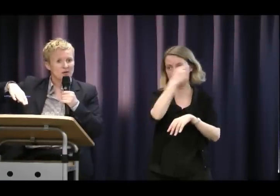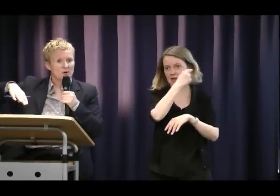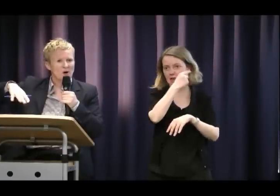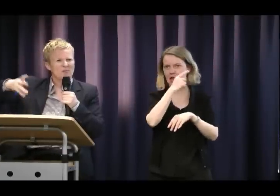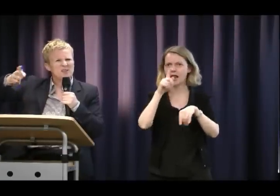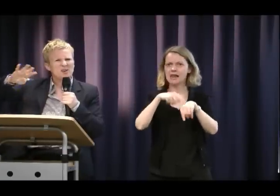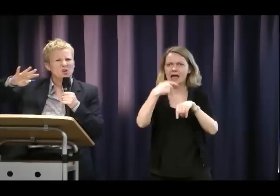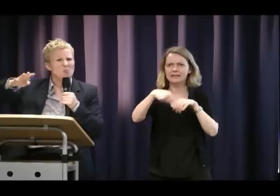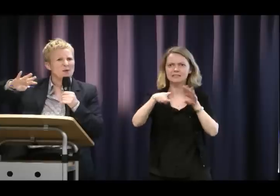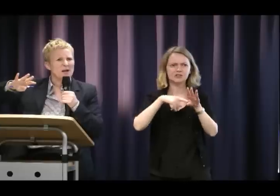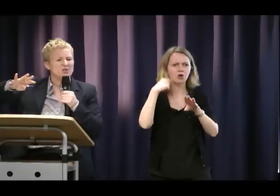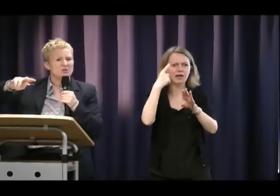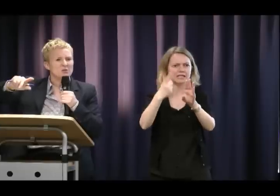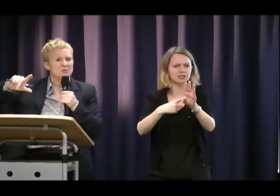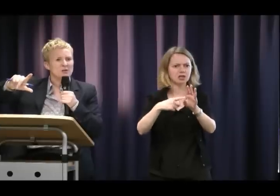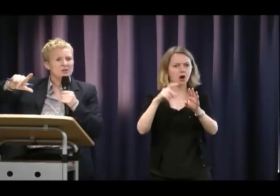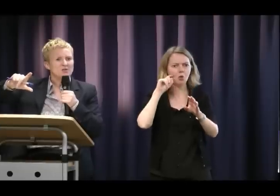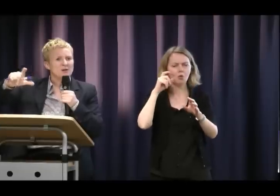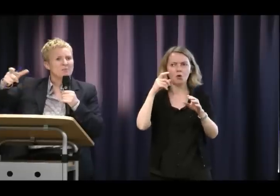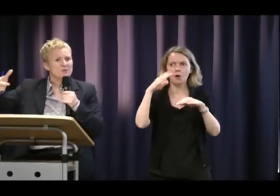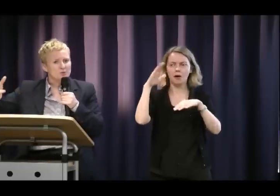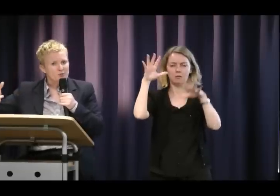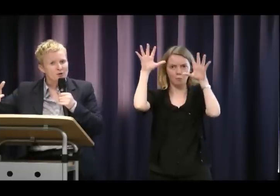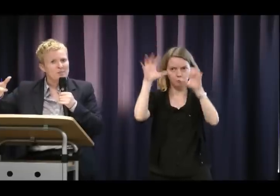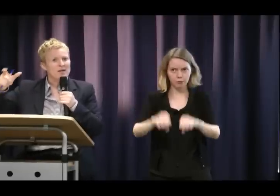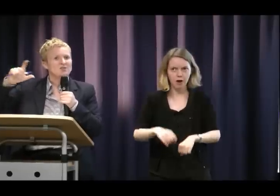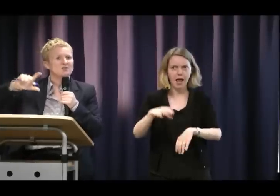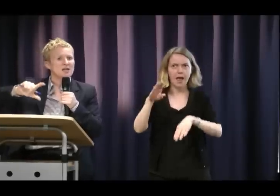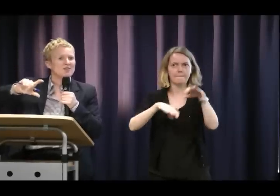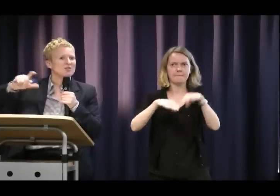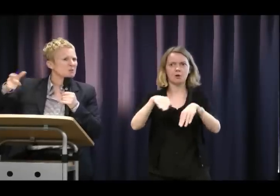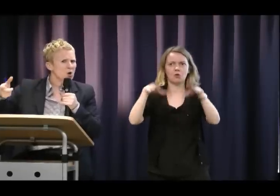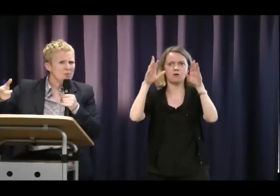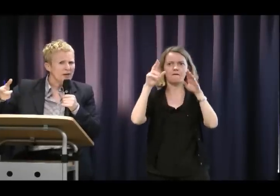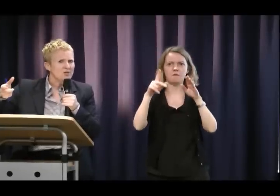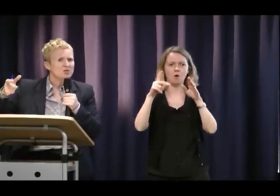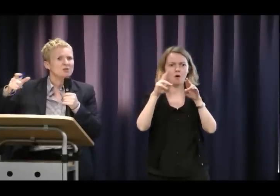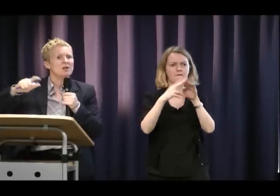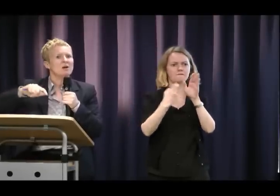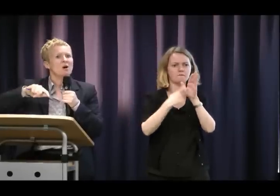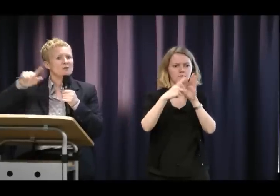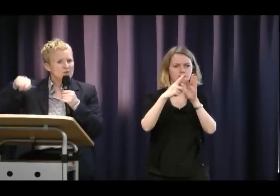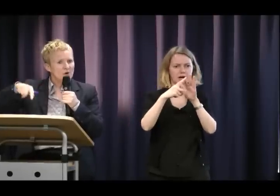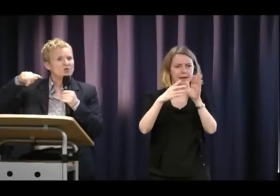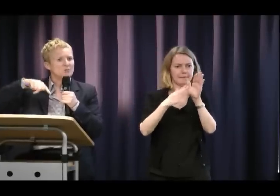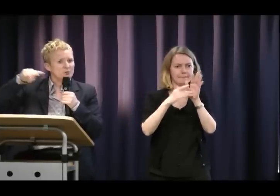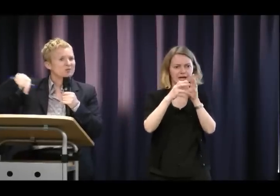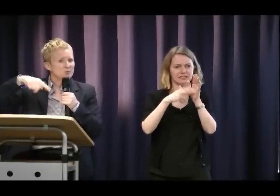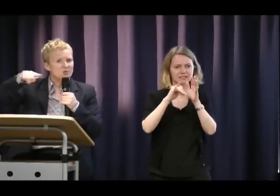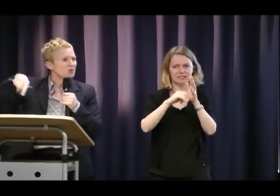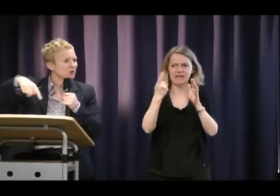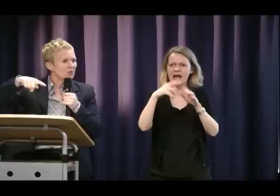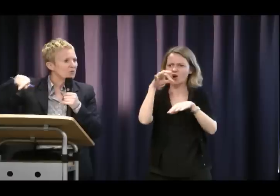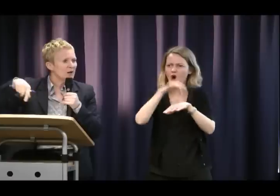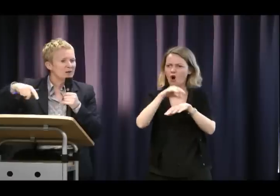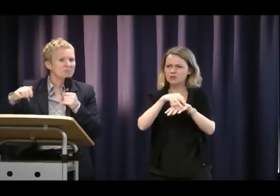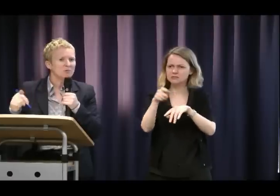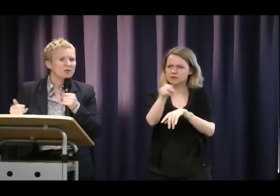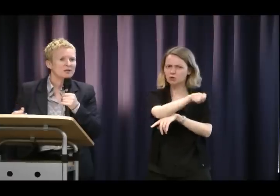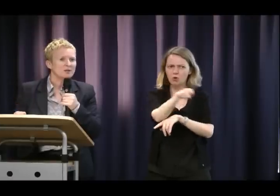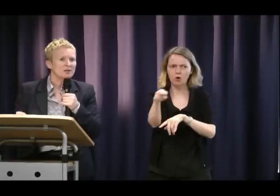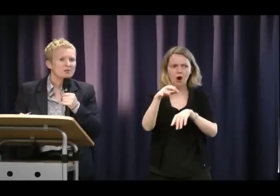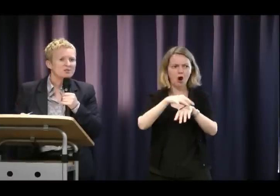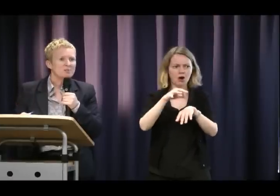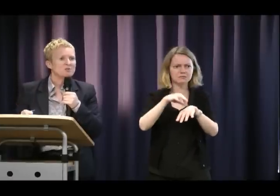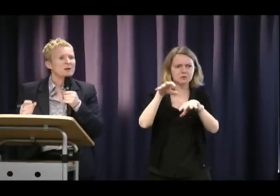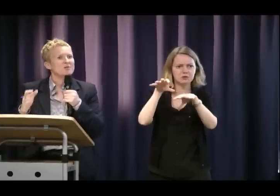be, I think, a combination of something for the Freemasons and some accommodation. I think the hospital is also